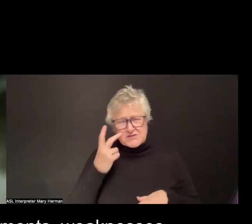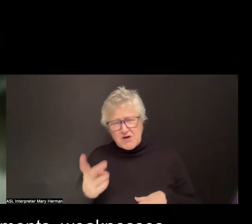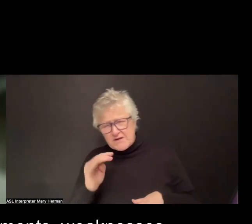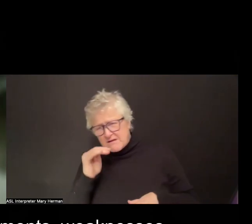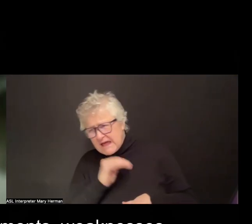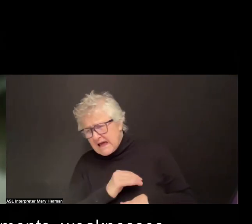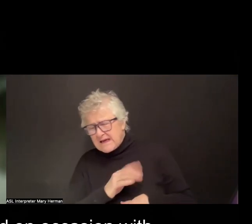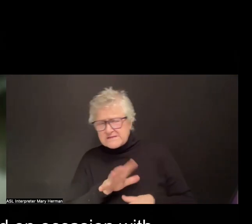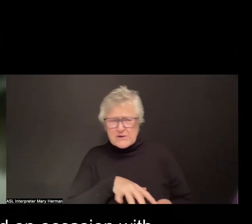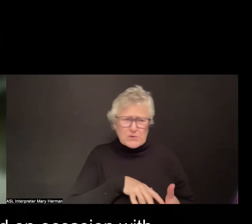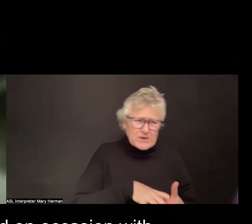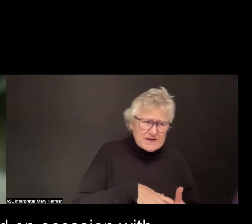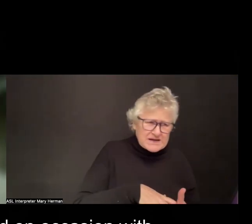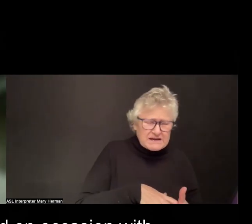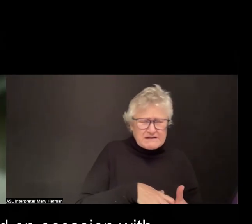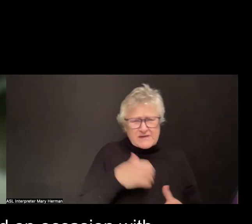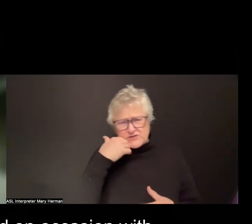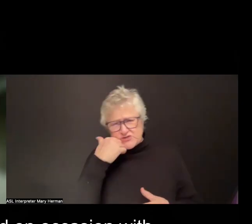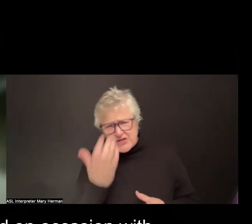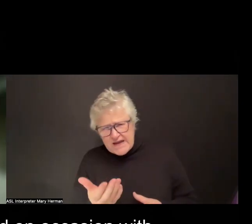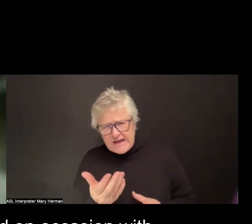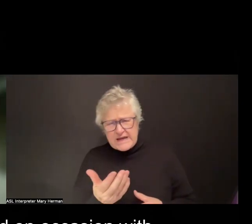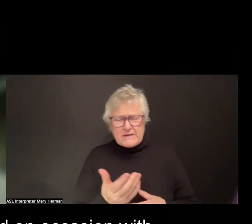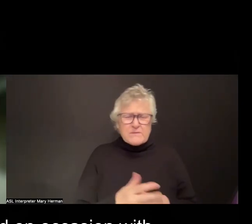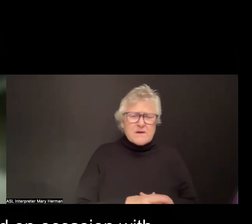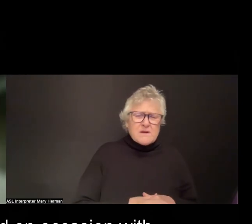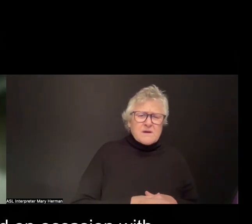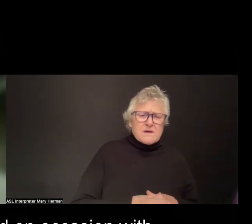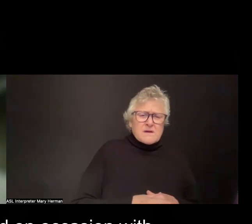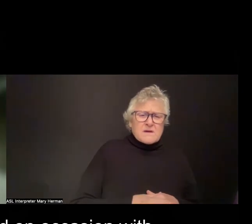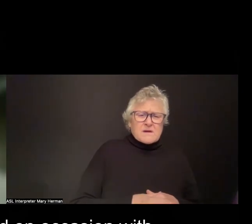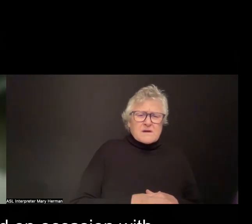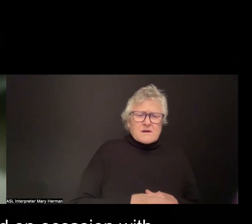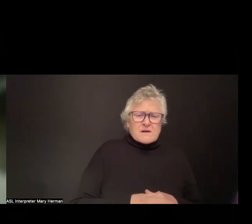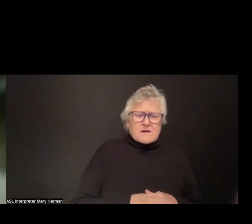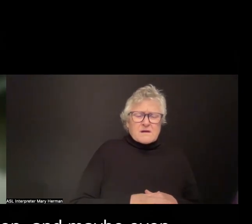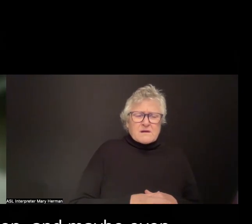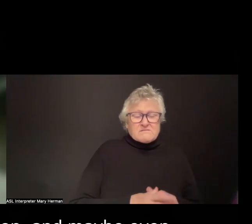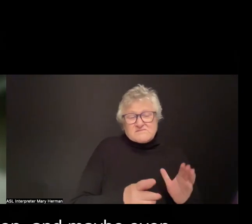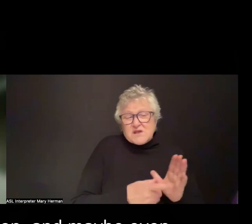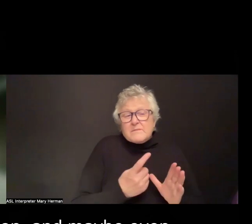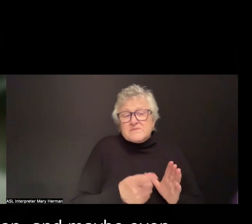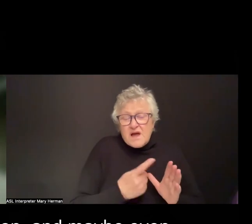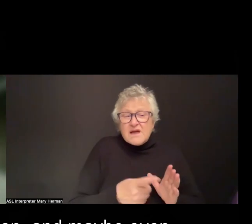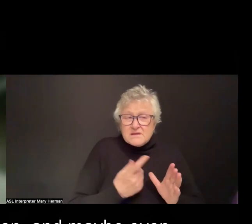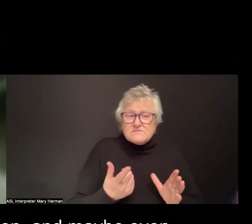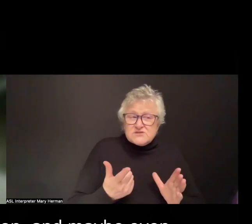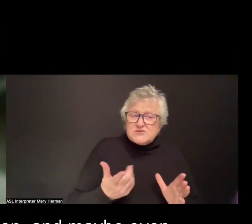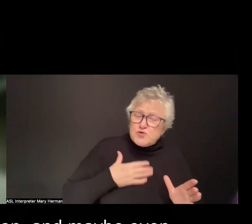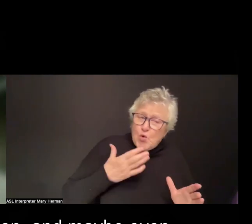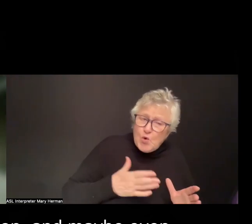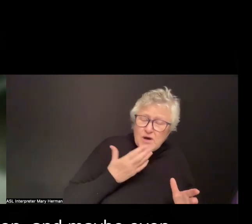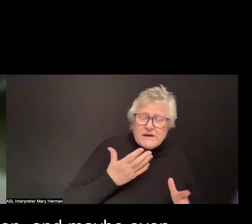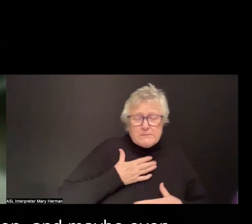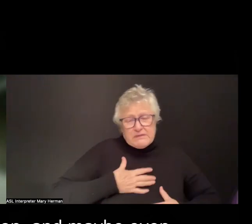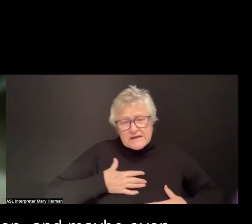that ribboned through their lives, livened on occasion with transient candle flames of joy and pleasure and passion